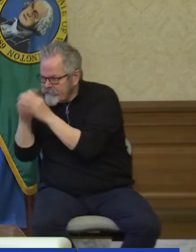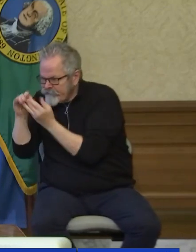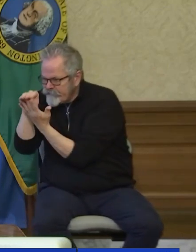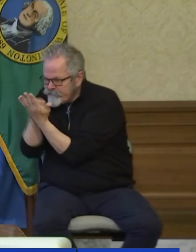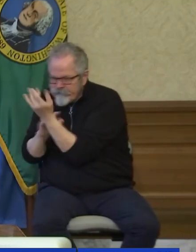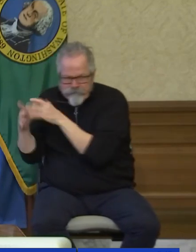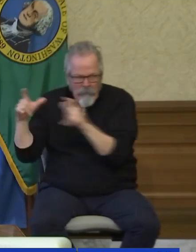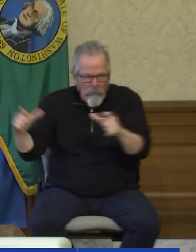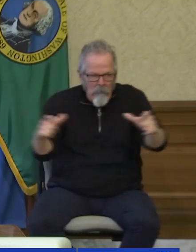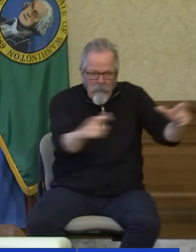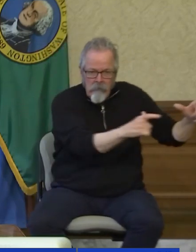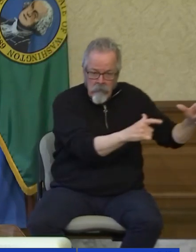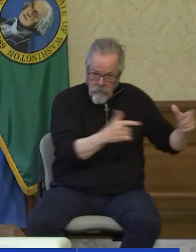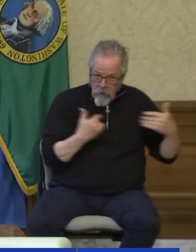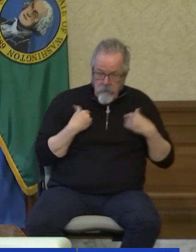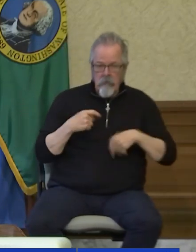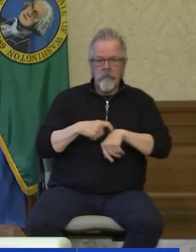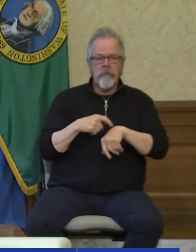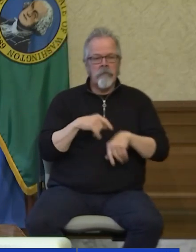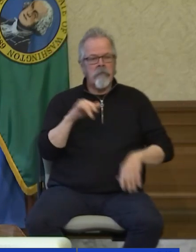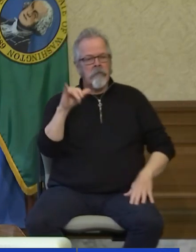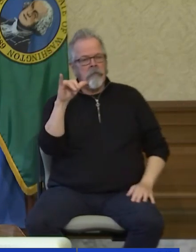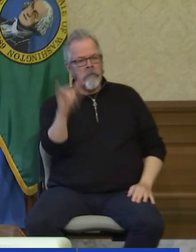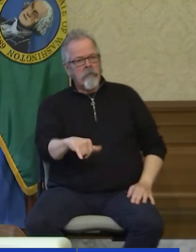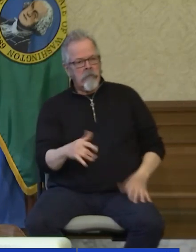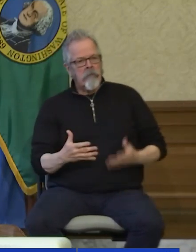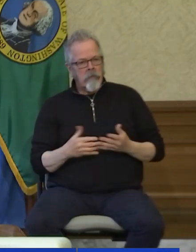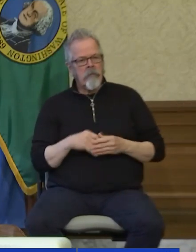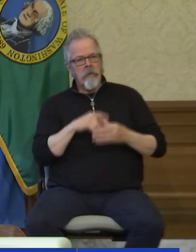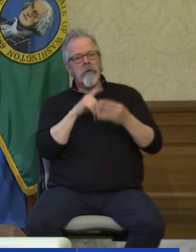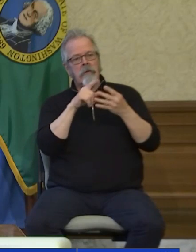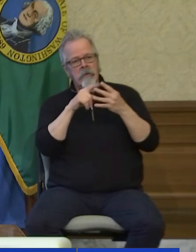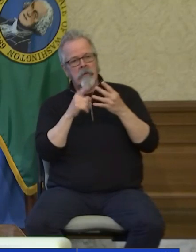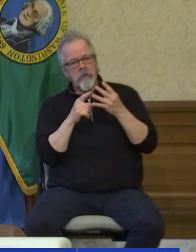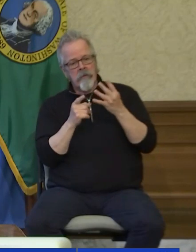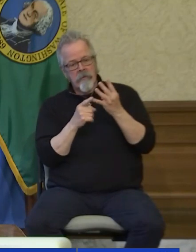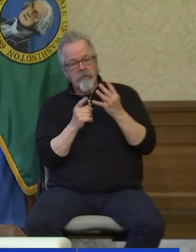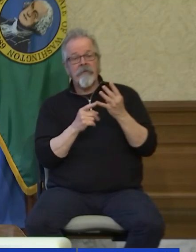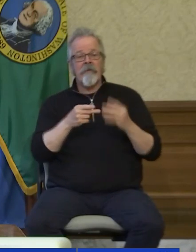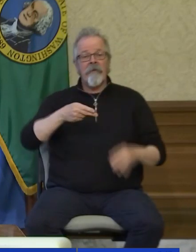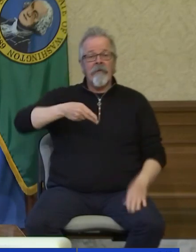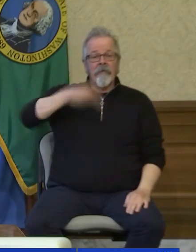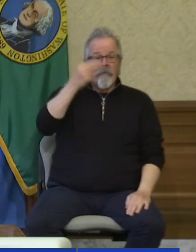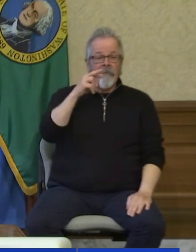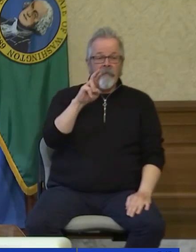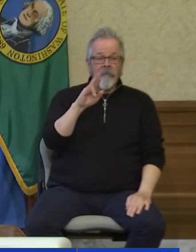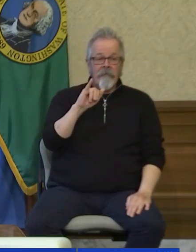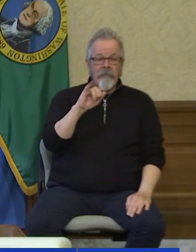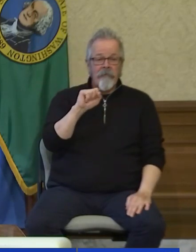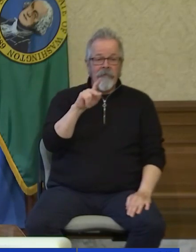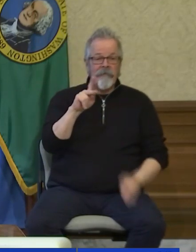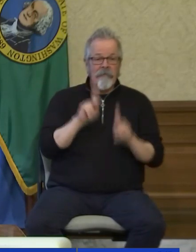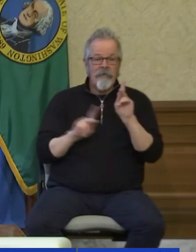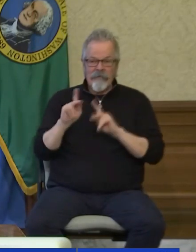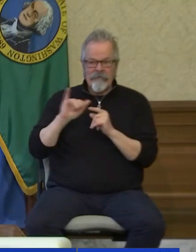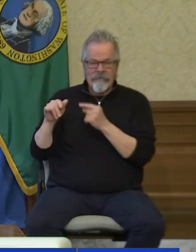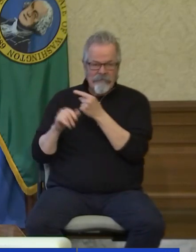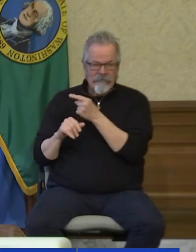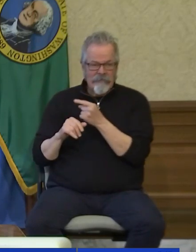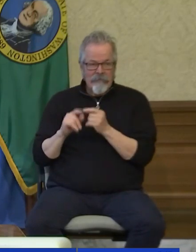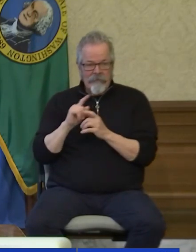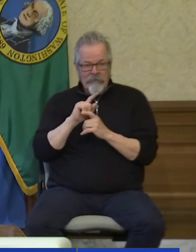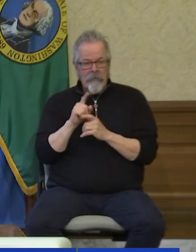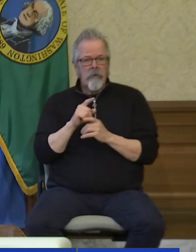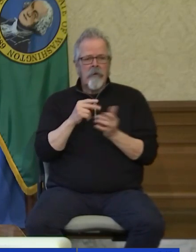long-term care facilities where our vulnerable seniors are. And we look at the demographic and equity data to look to see if there's